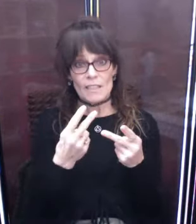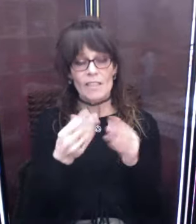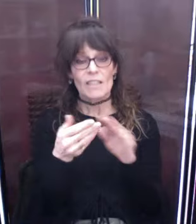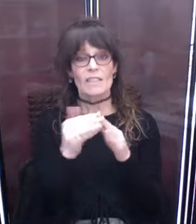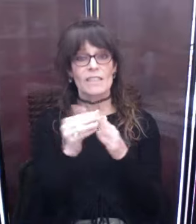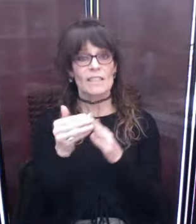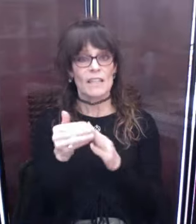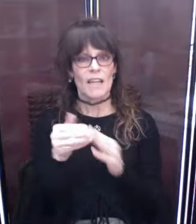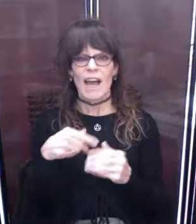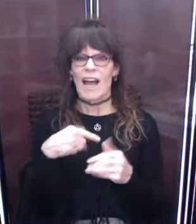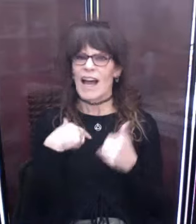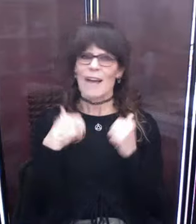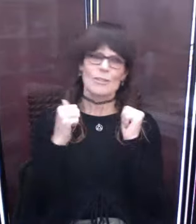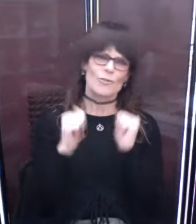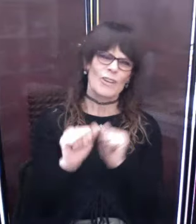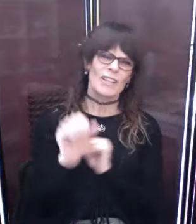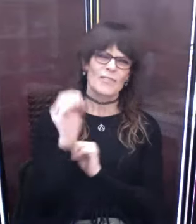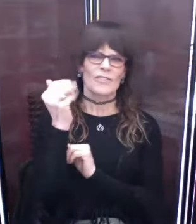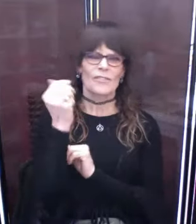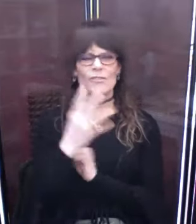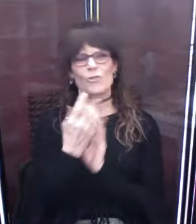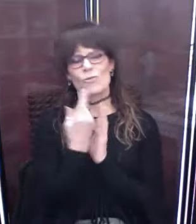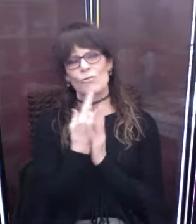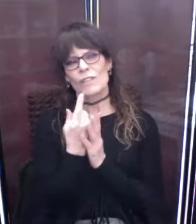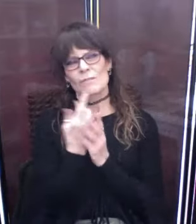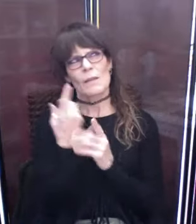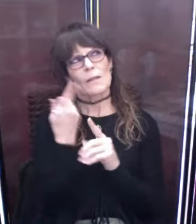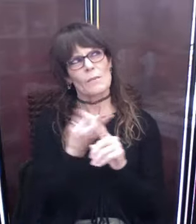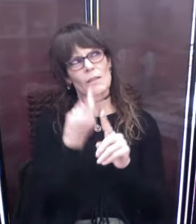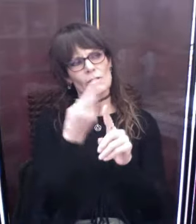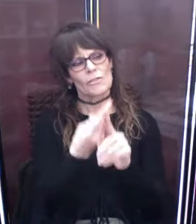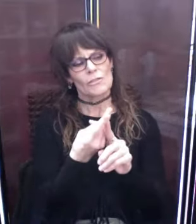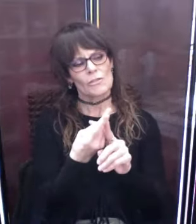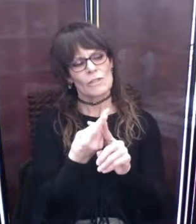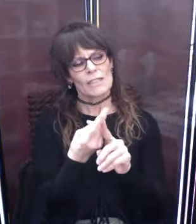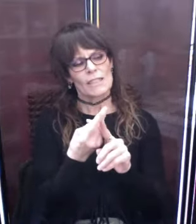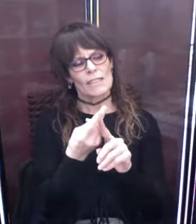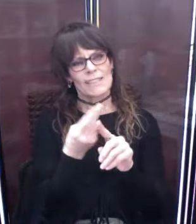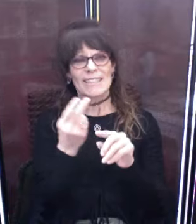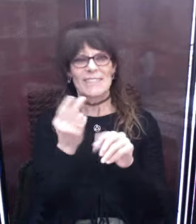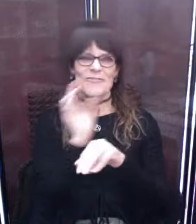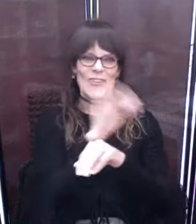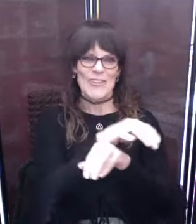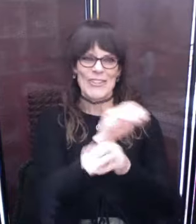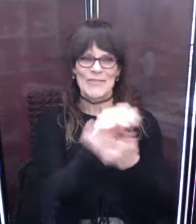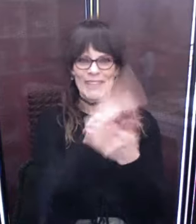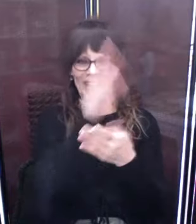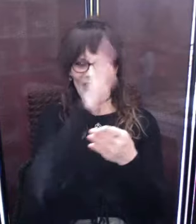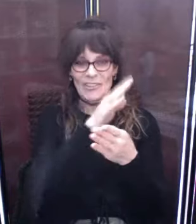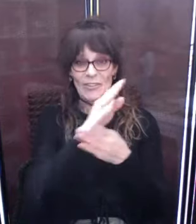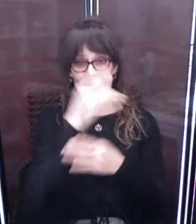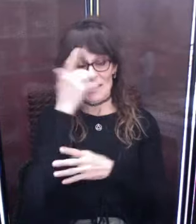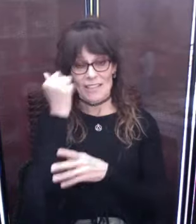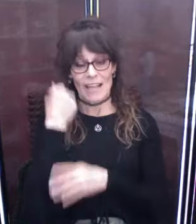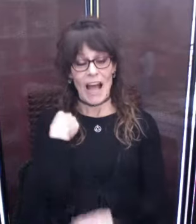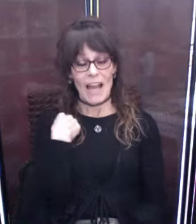was trying for a couple of weeks, maybe a month or two, to get him sober, largely because I thought that I could get